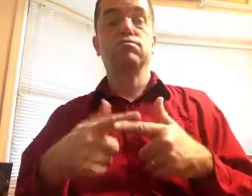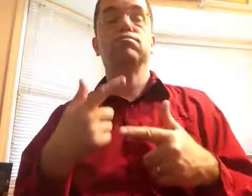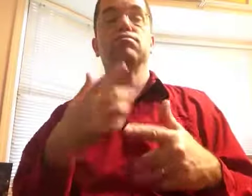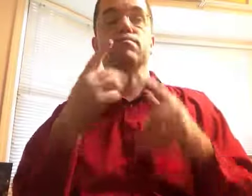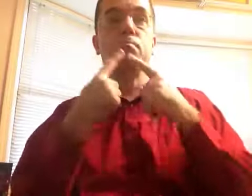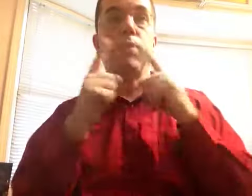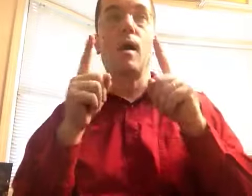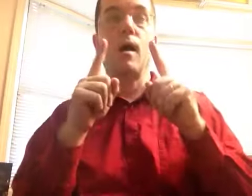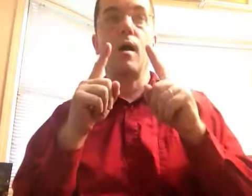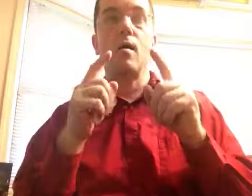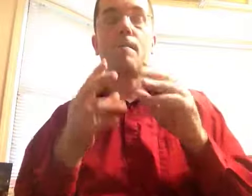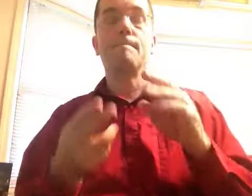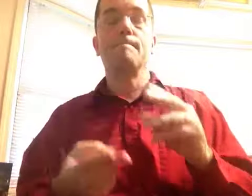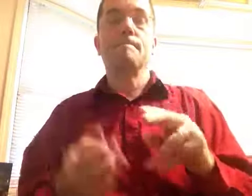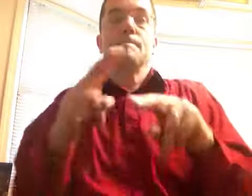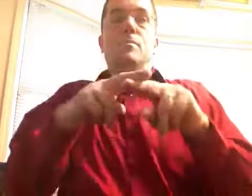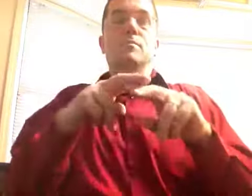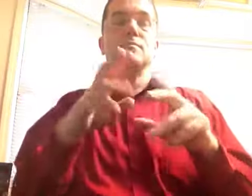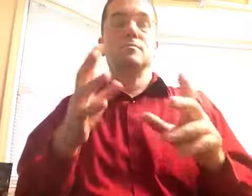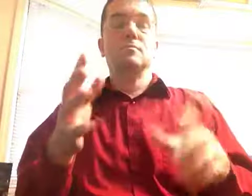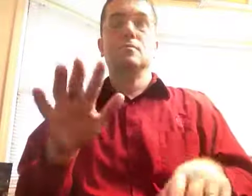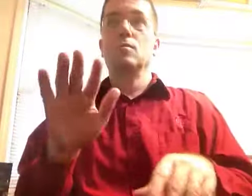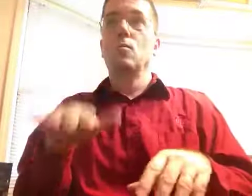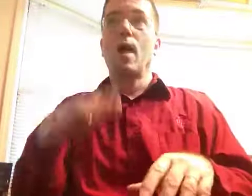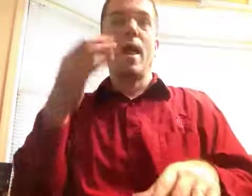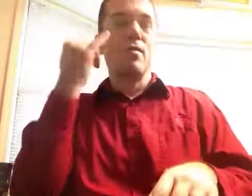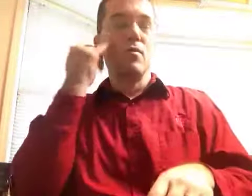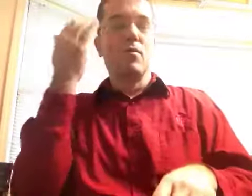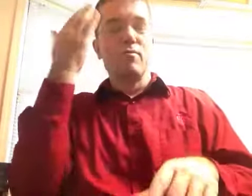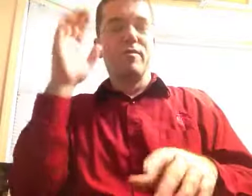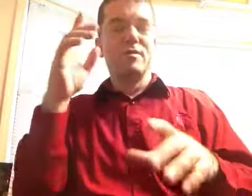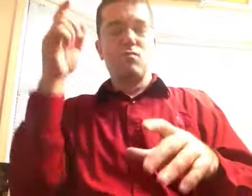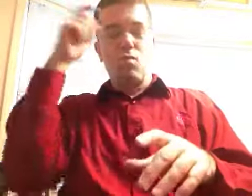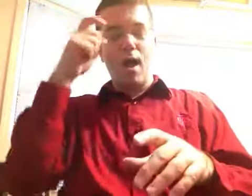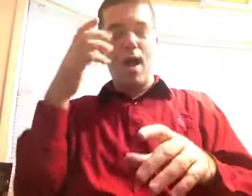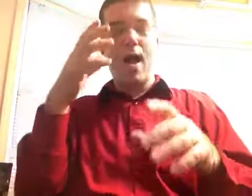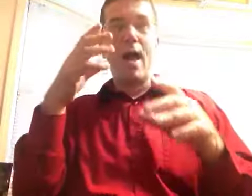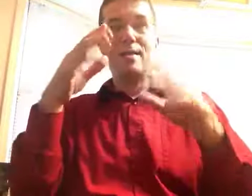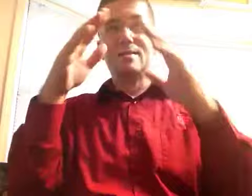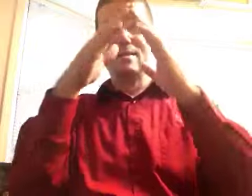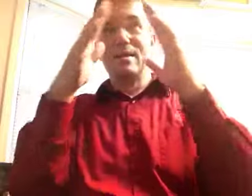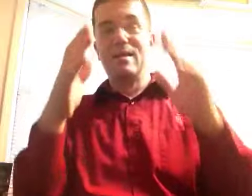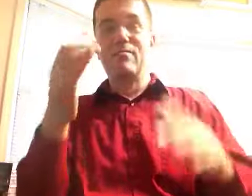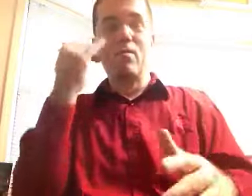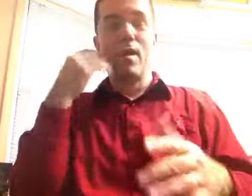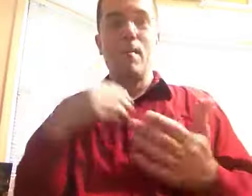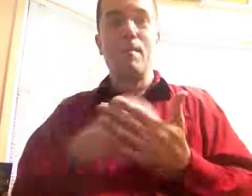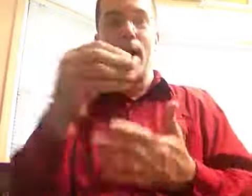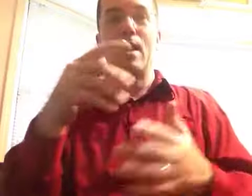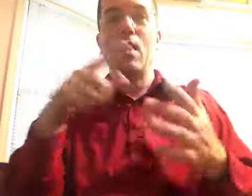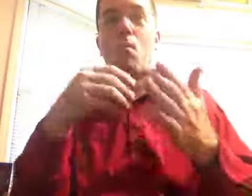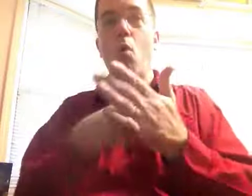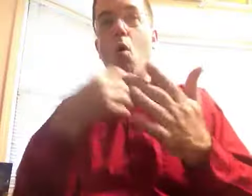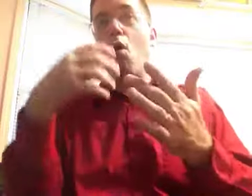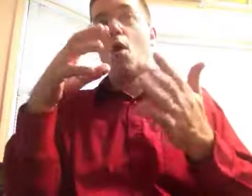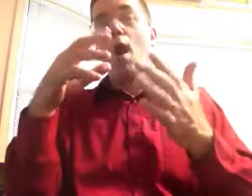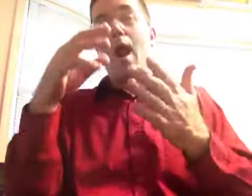go. I don't know if selling the house is a wise thing to do, because if we had to get another, if we wanted to buy another house, I don't know that we could get a mortgage, because